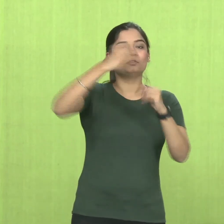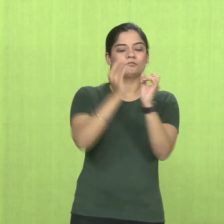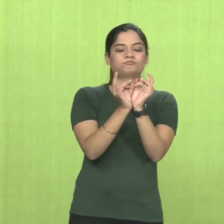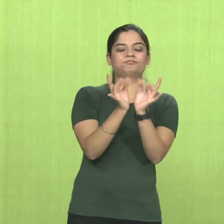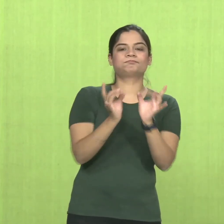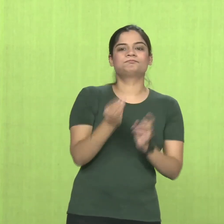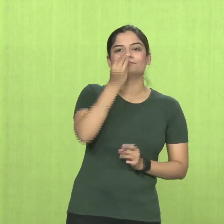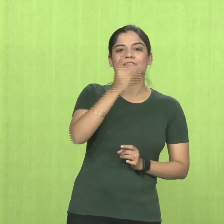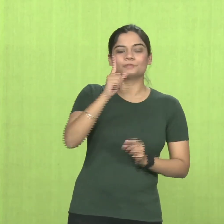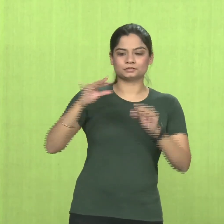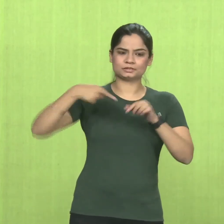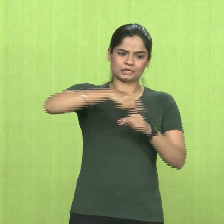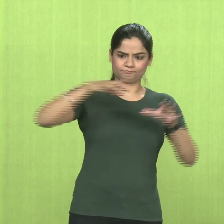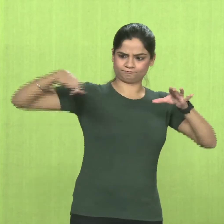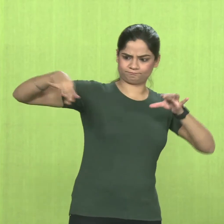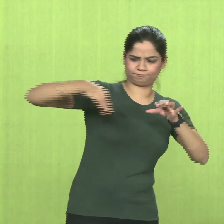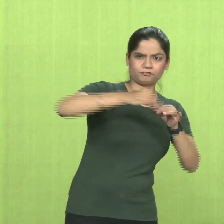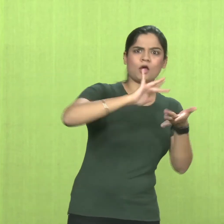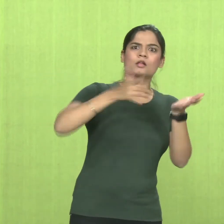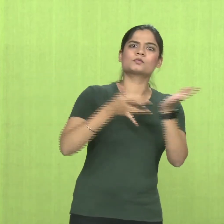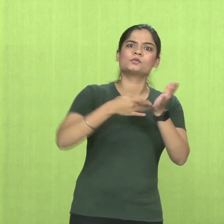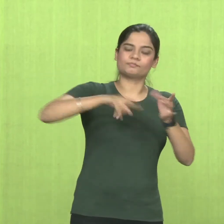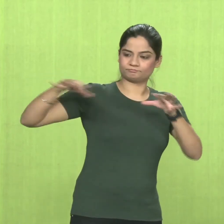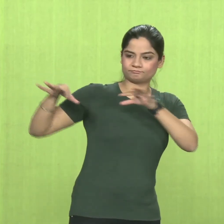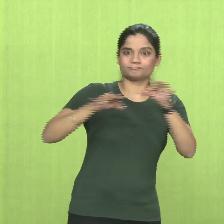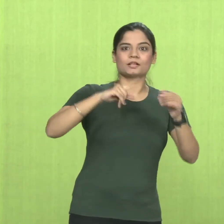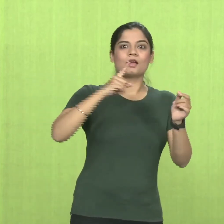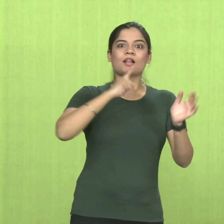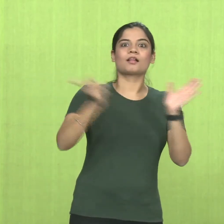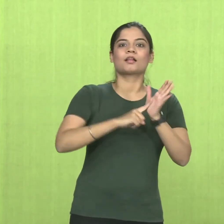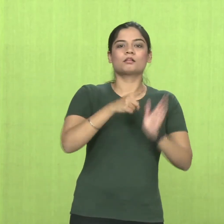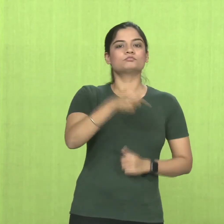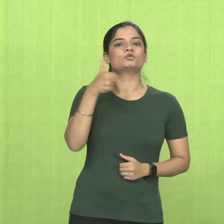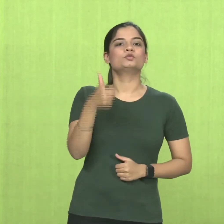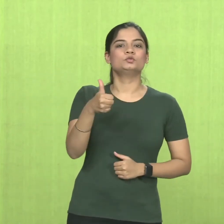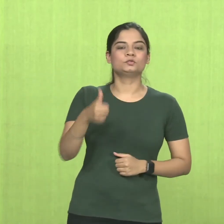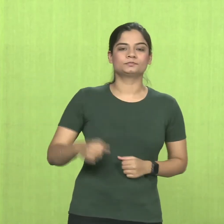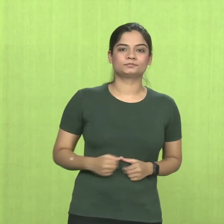Remember that, and it should be bought in limited quantities. It should be well